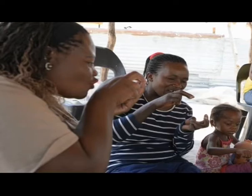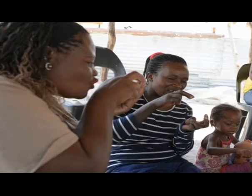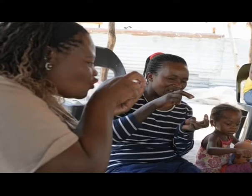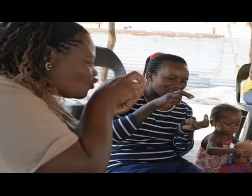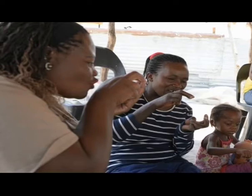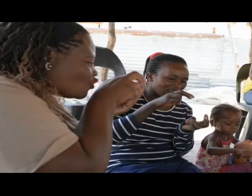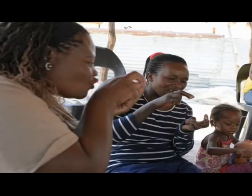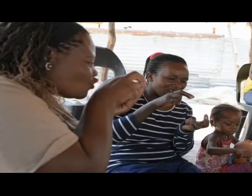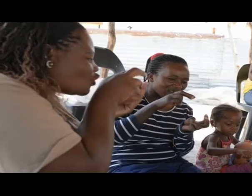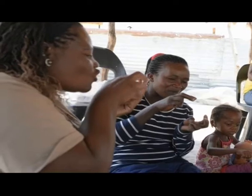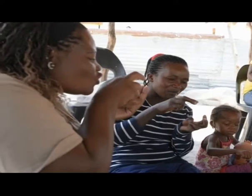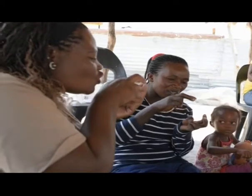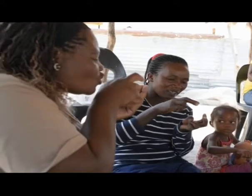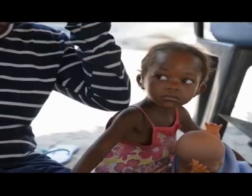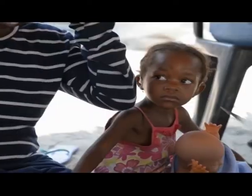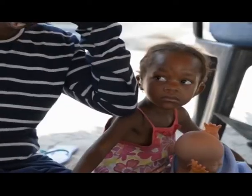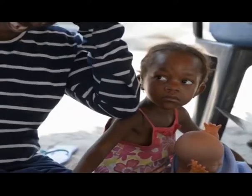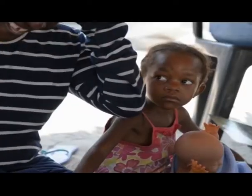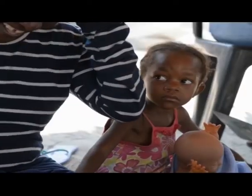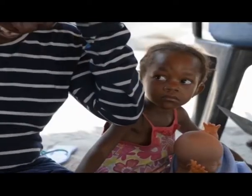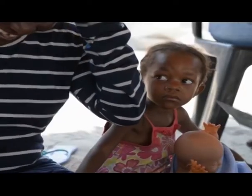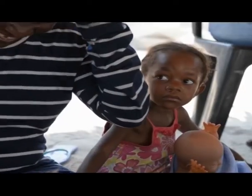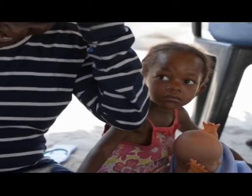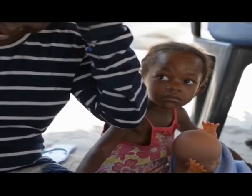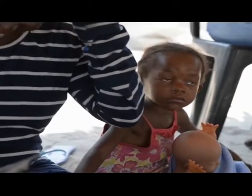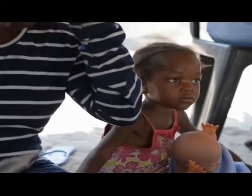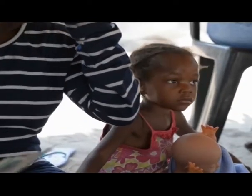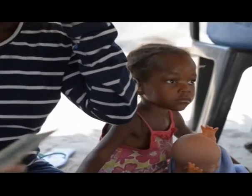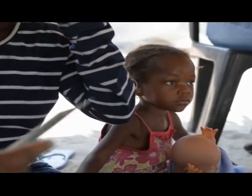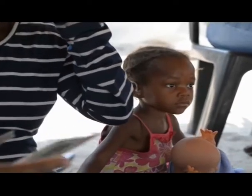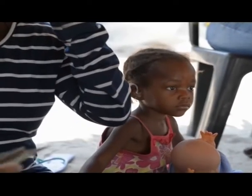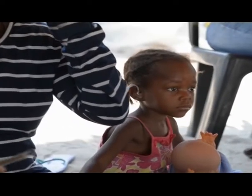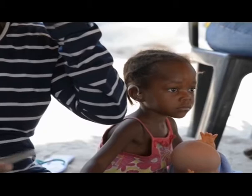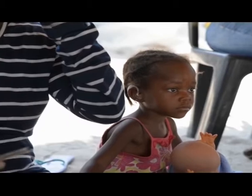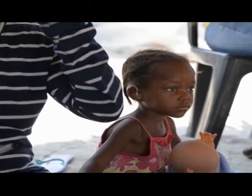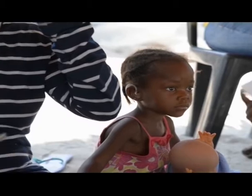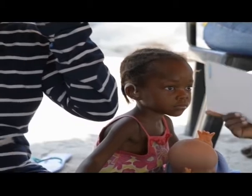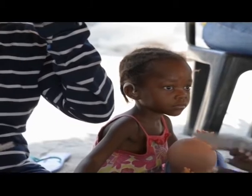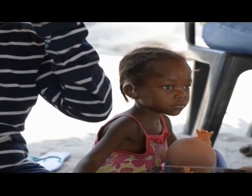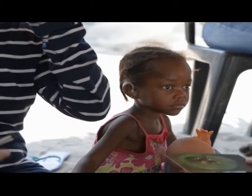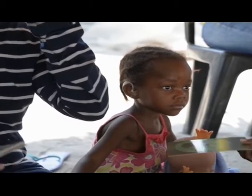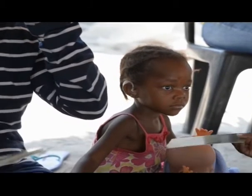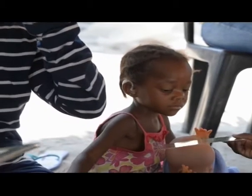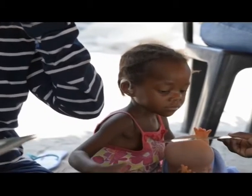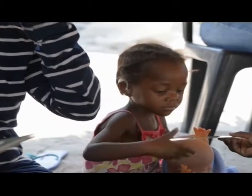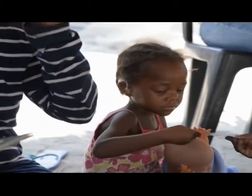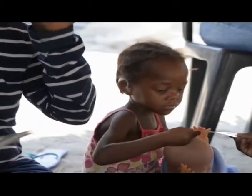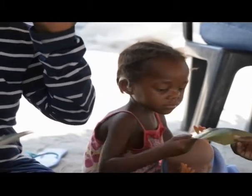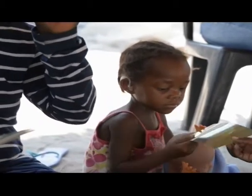using gestures and signs every family member can play a role and especially sisters and brothers can